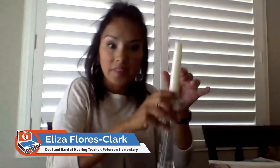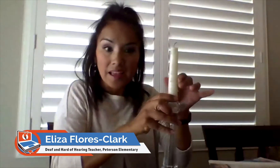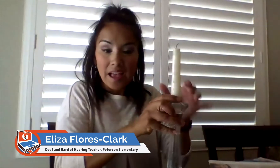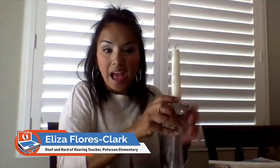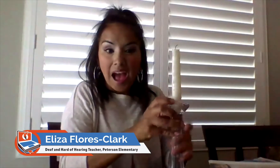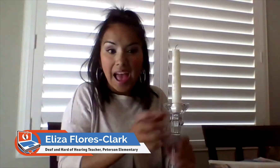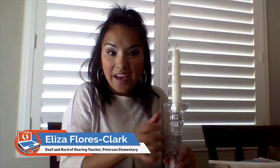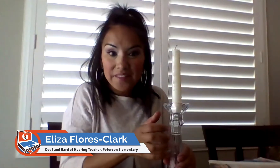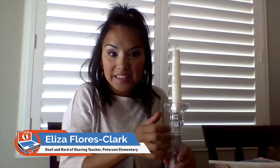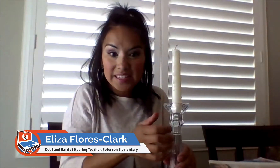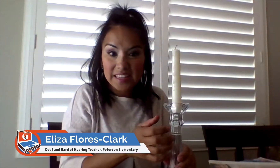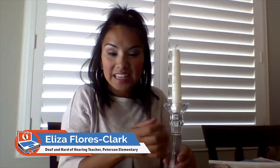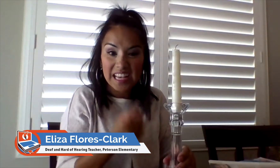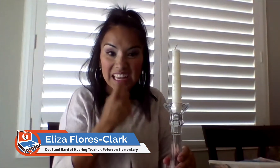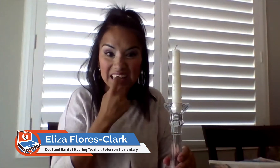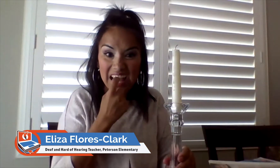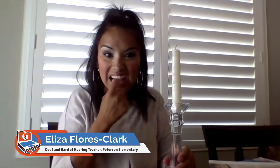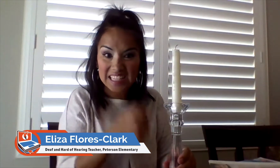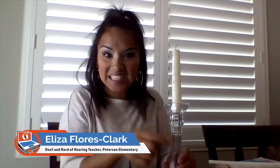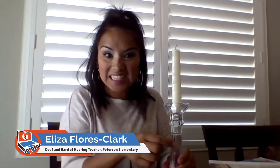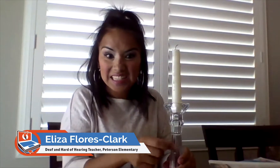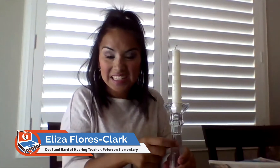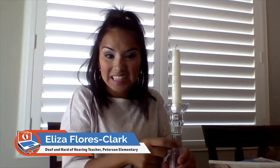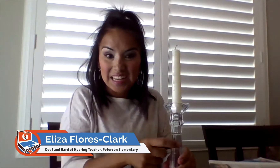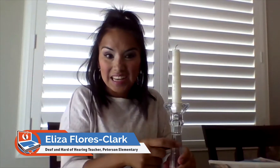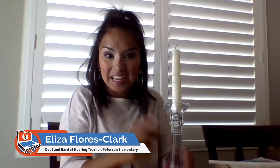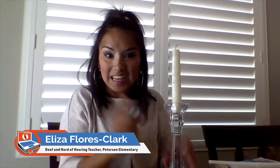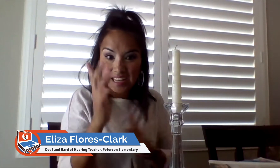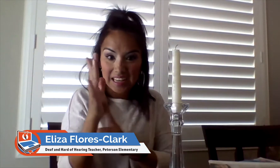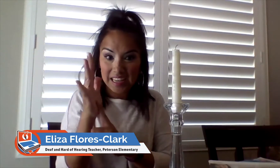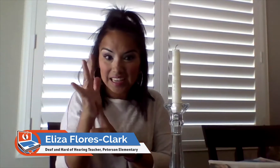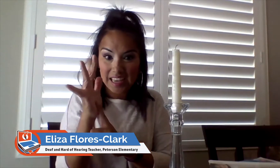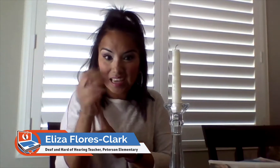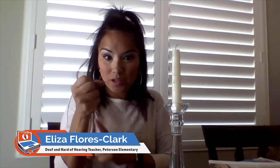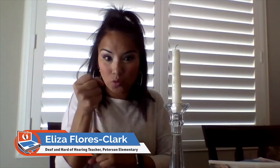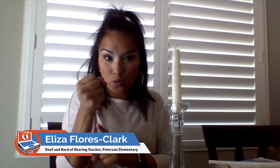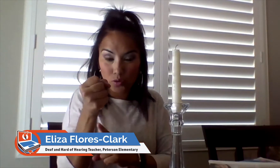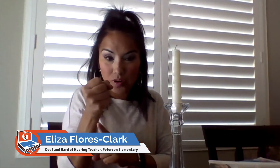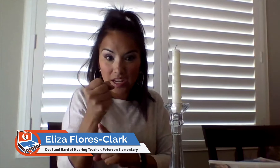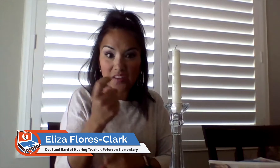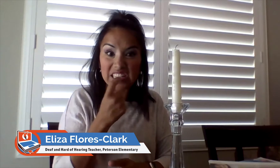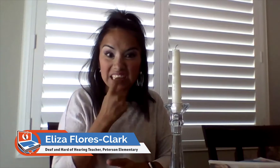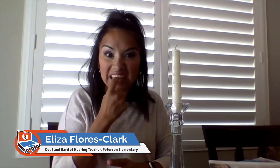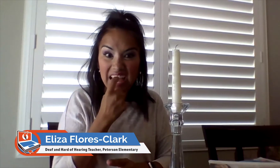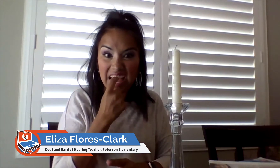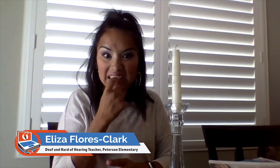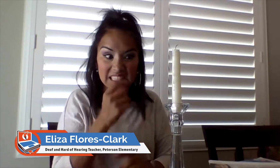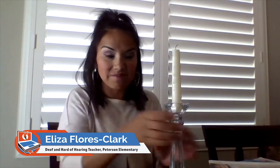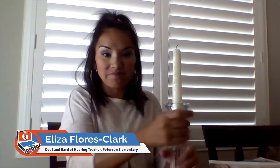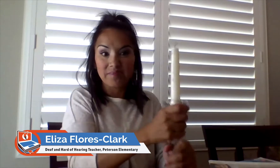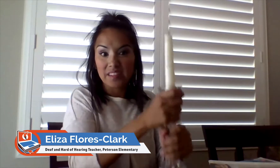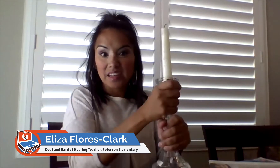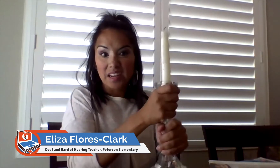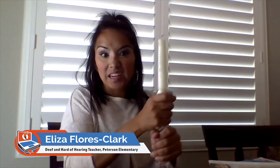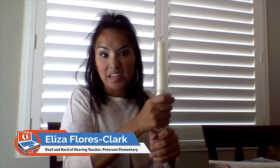I have this glass candle holder right here. It's glass. I can't